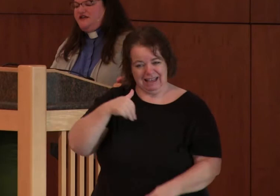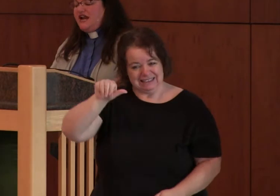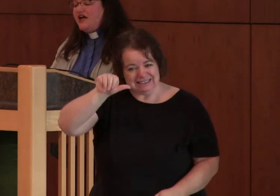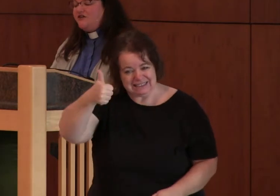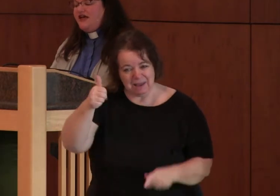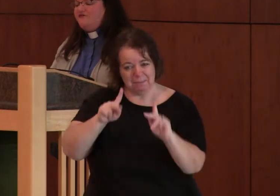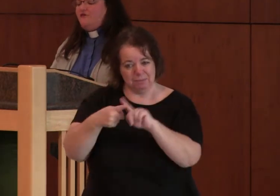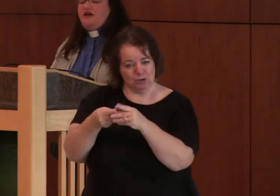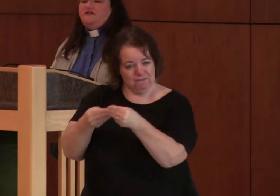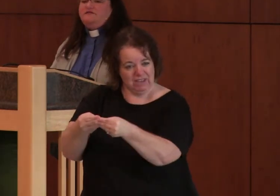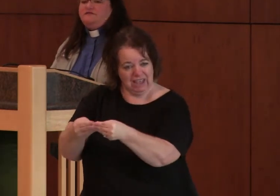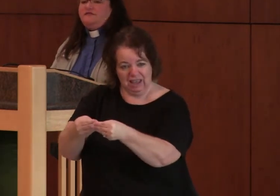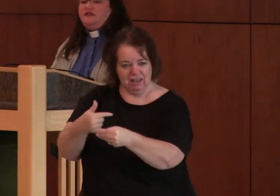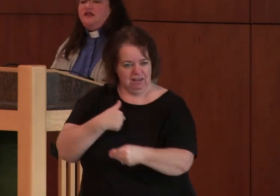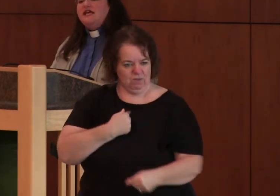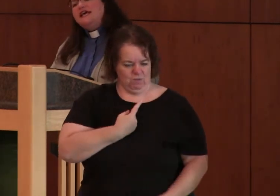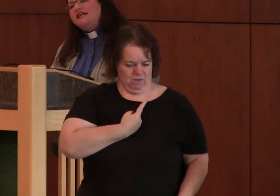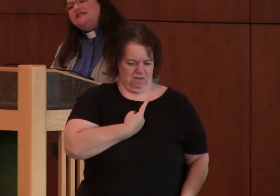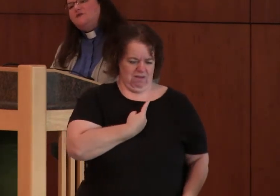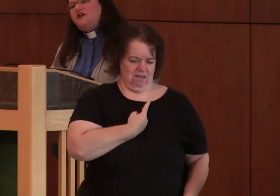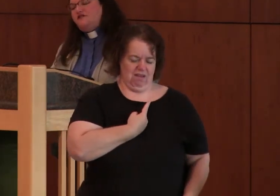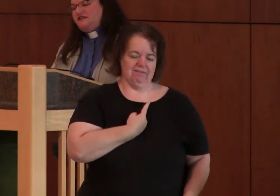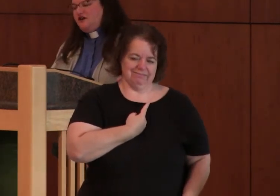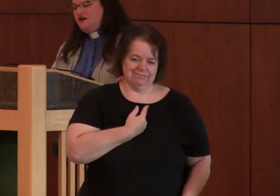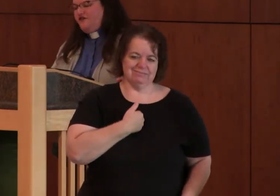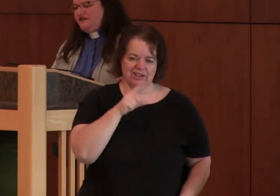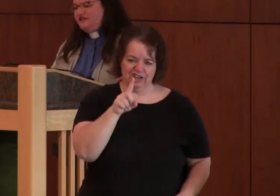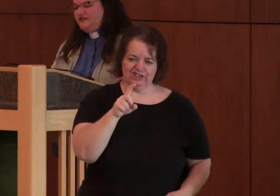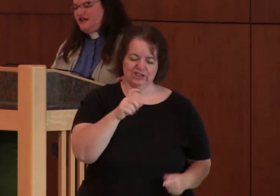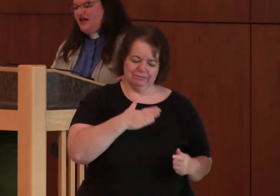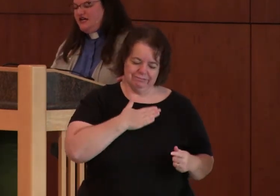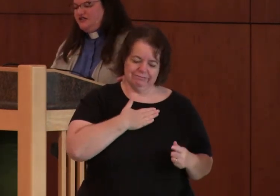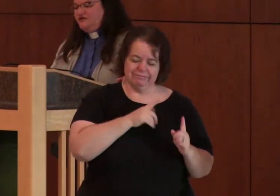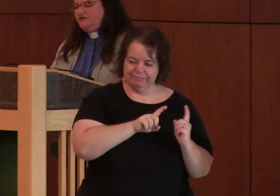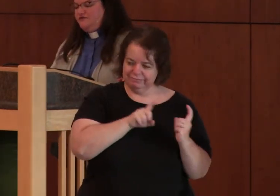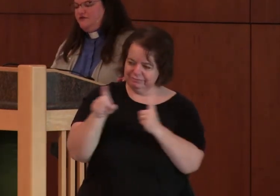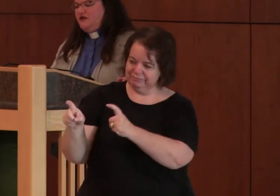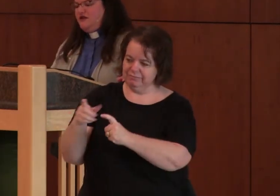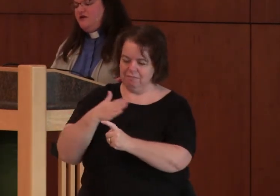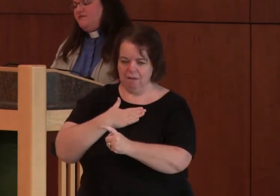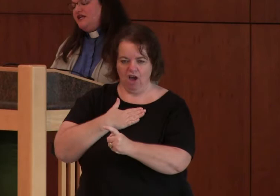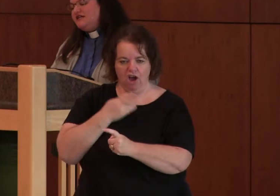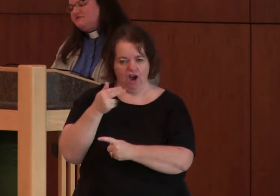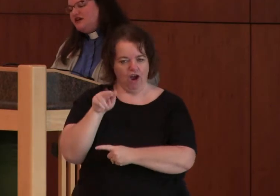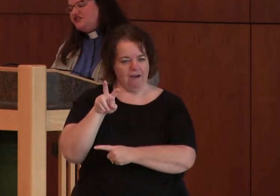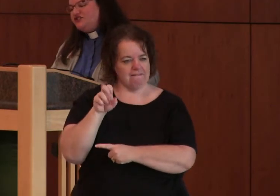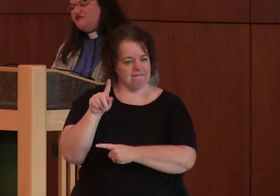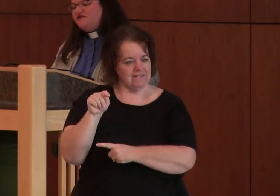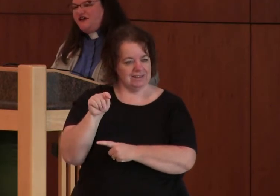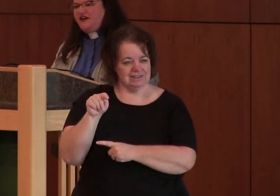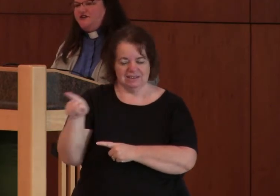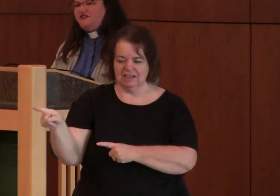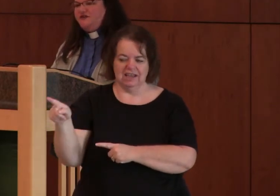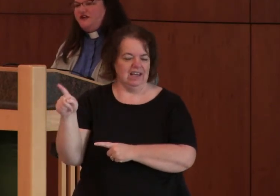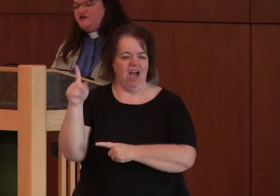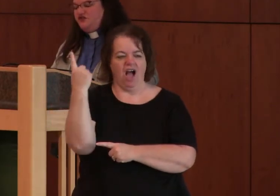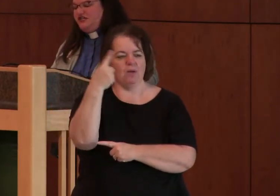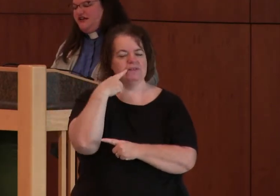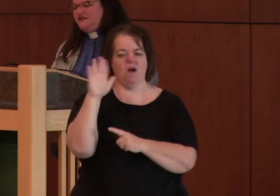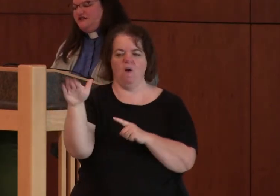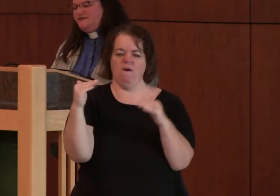to feed, and I only have 1. He needs more of this harvest than I do, but he is much too fair